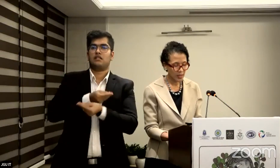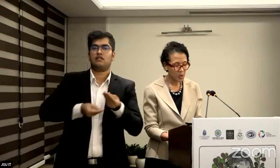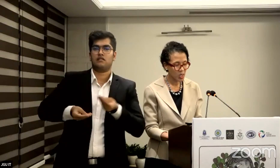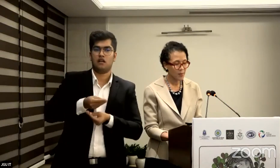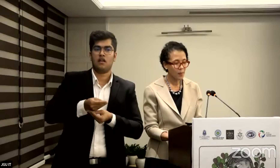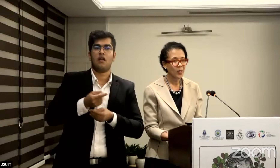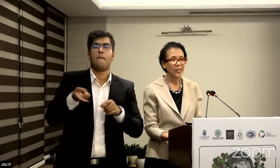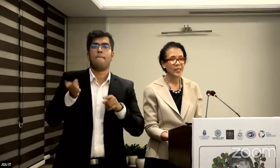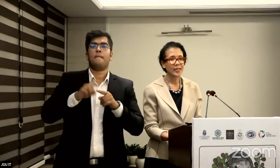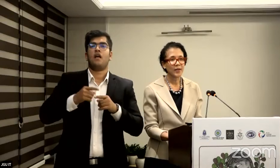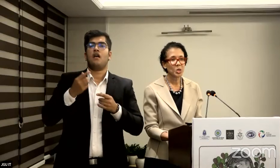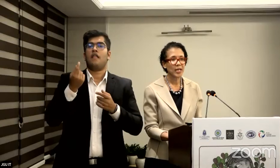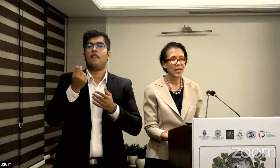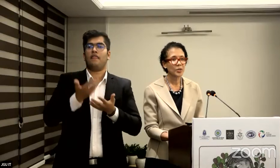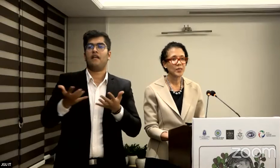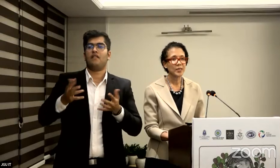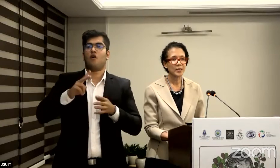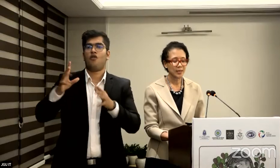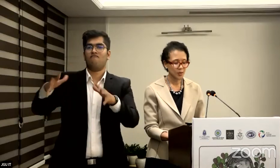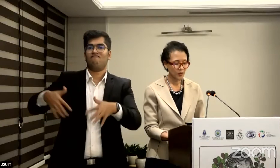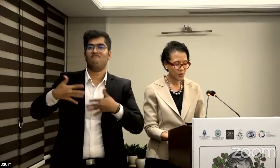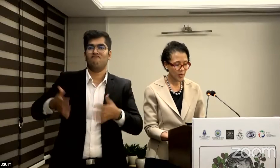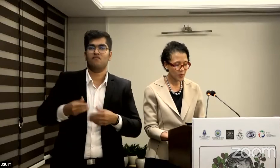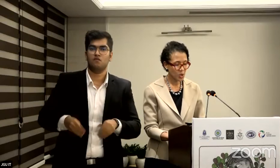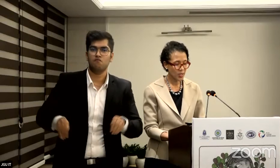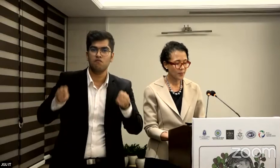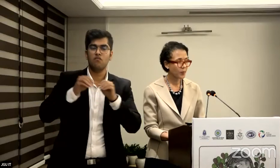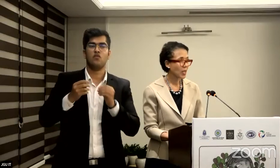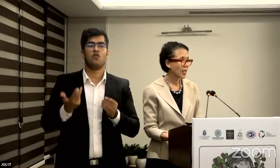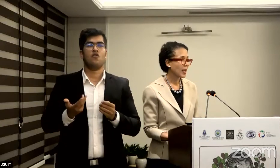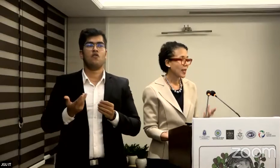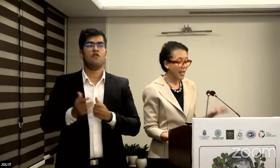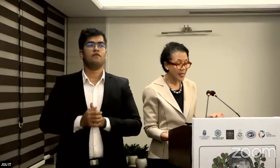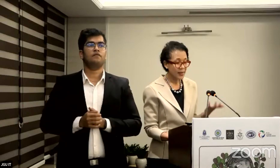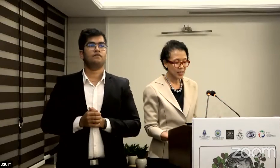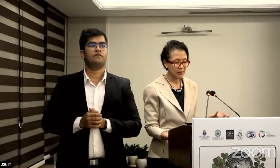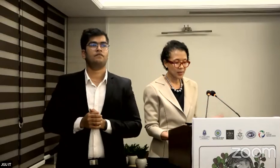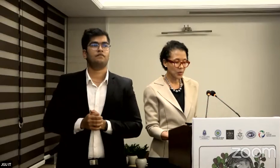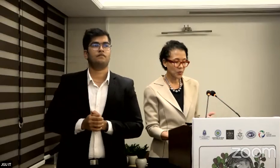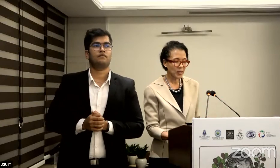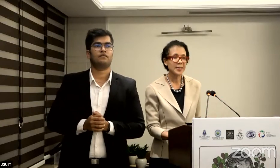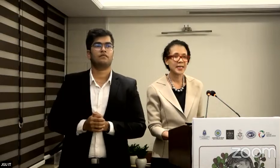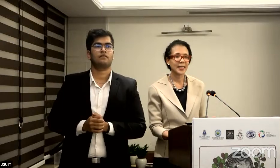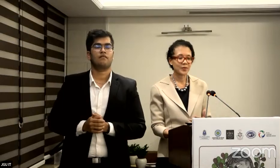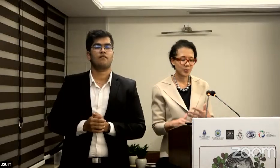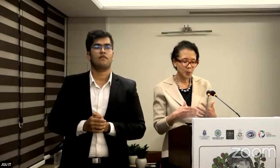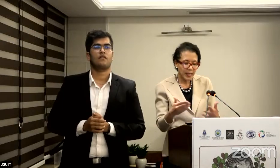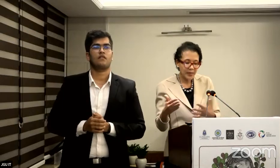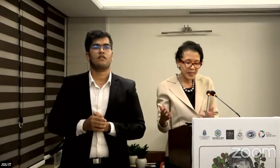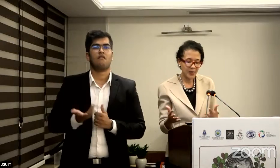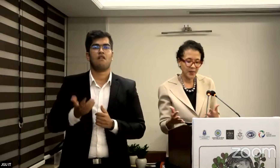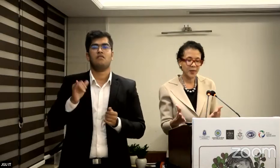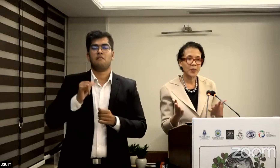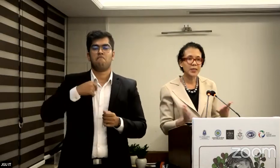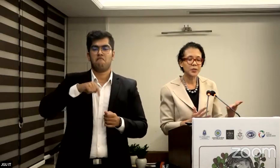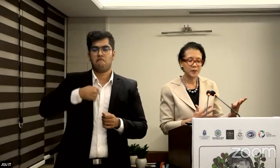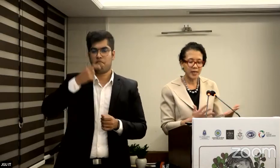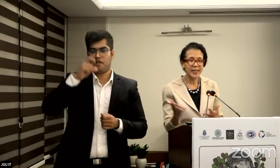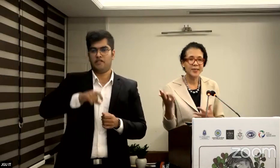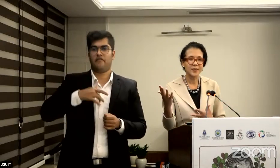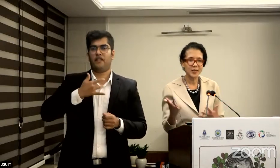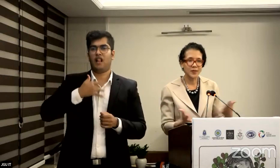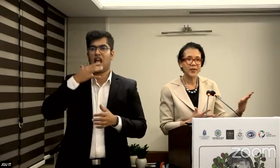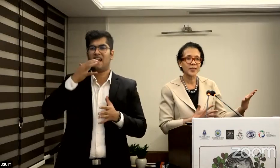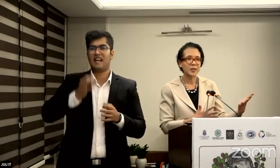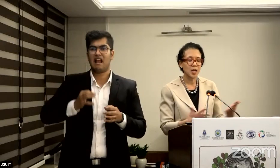of consumption, conventionally held to be at the center of the trade regime. And as a legal realist, I have to point out here that the political